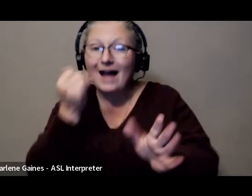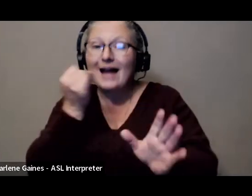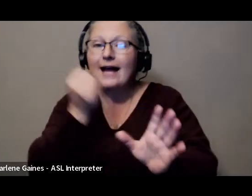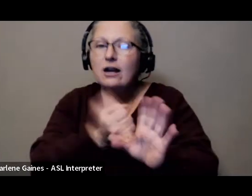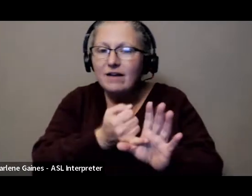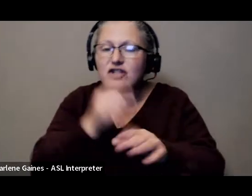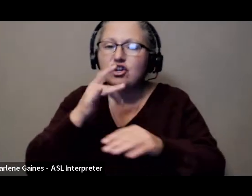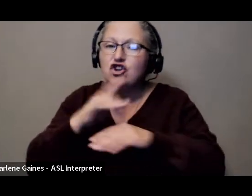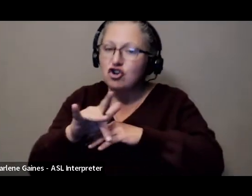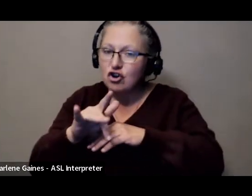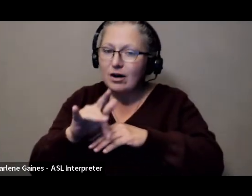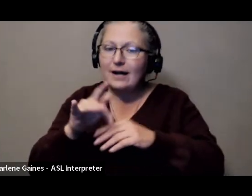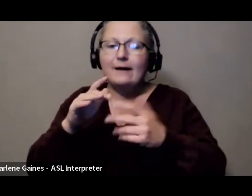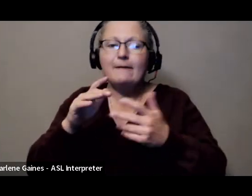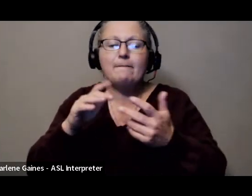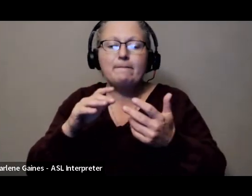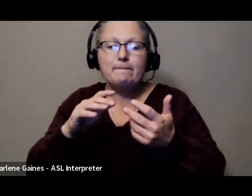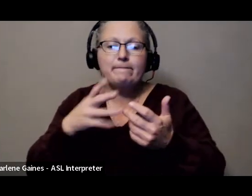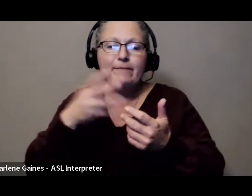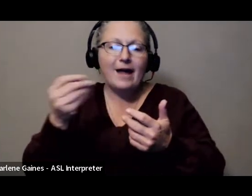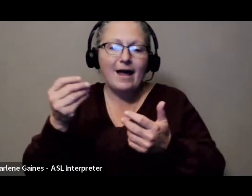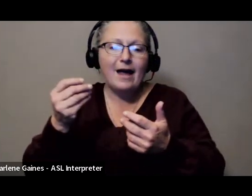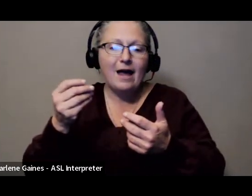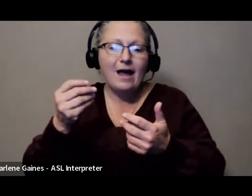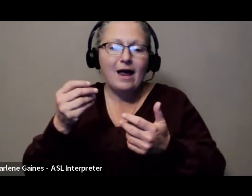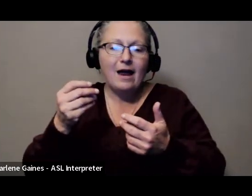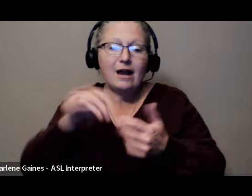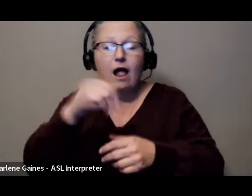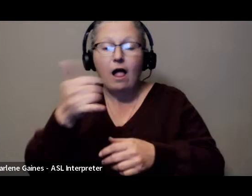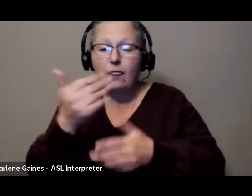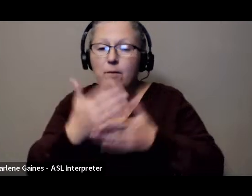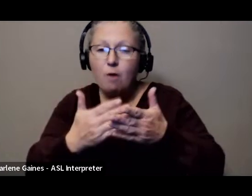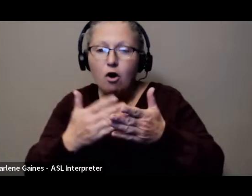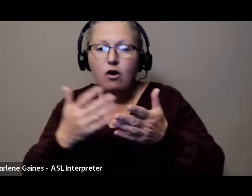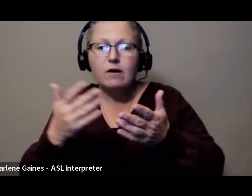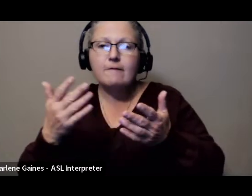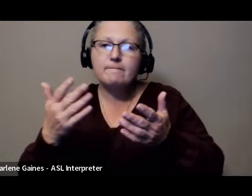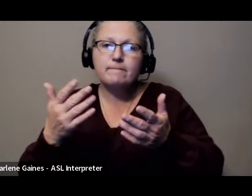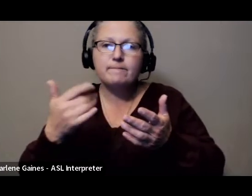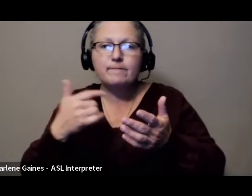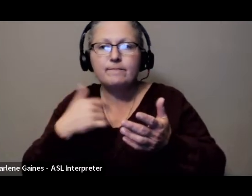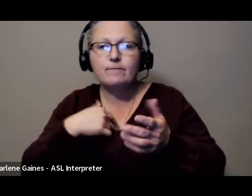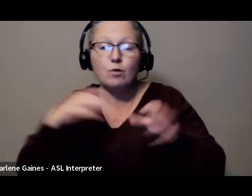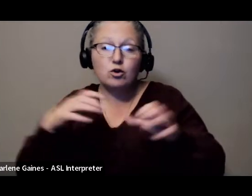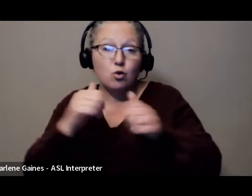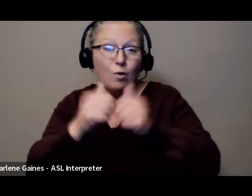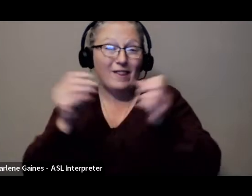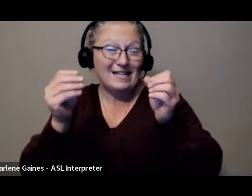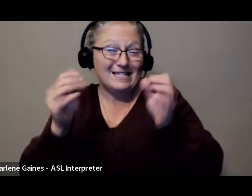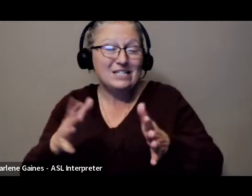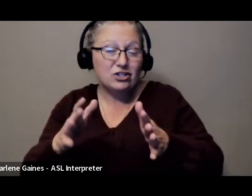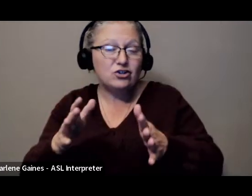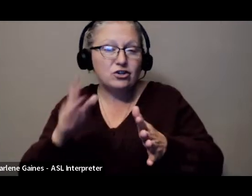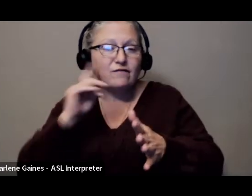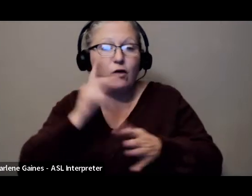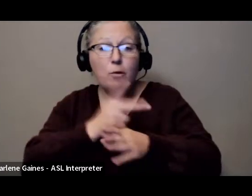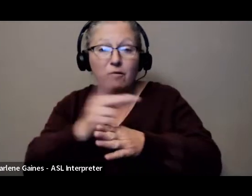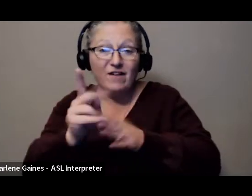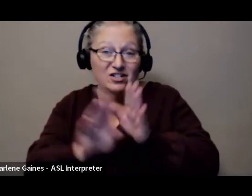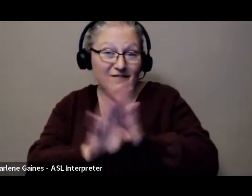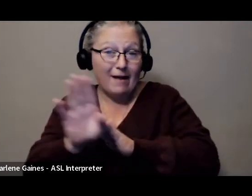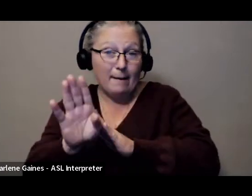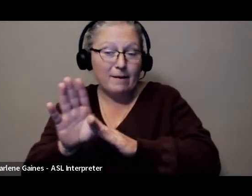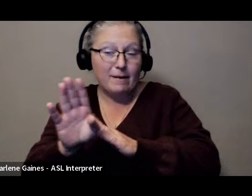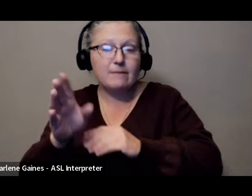interventions early. And being able, and the other piece too is what we are doing with our teachers now around the professional